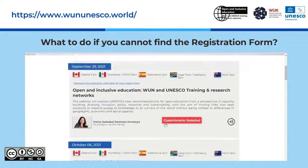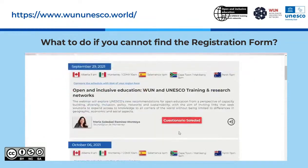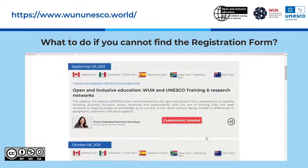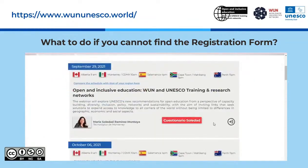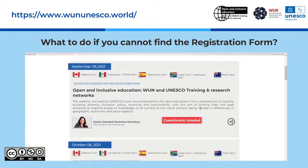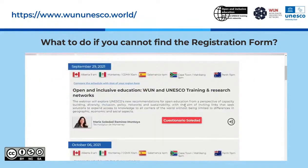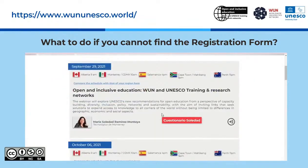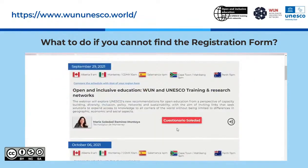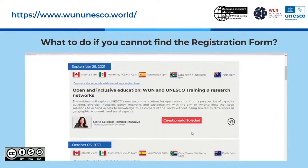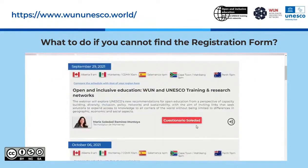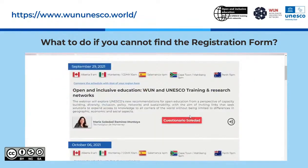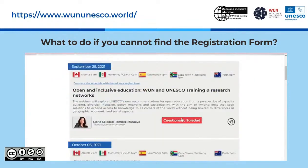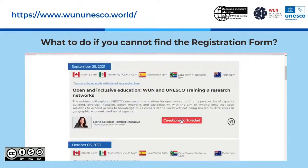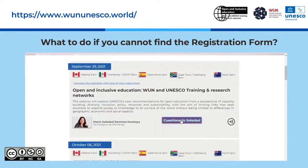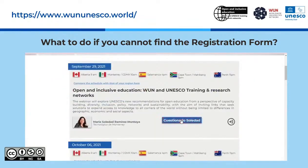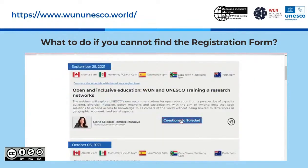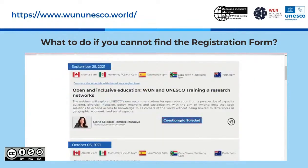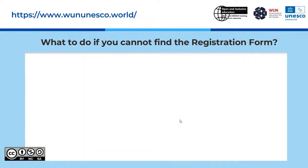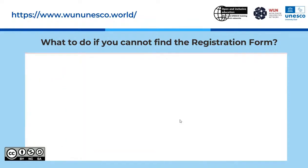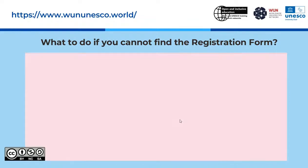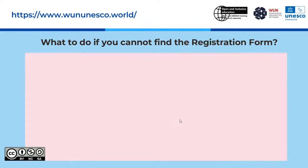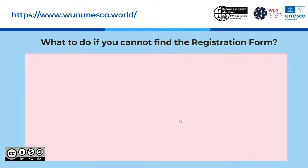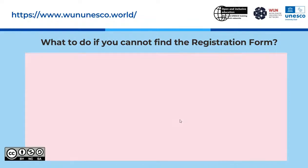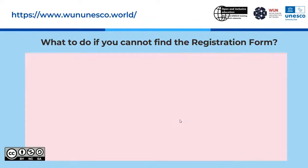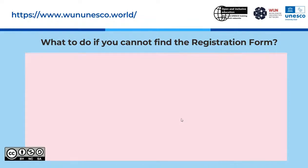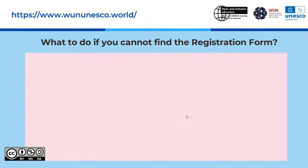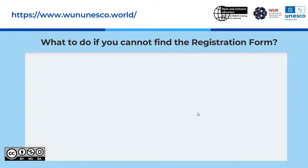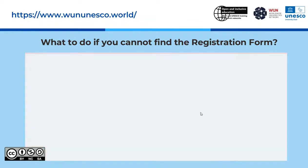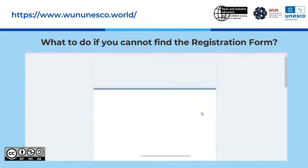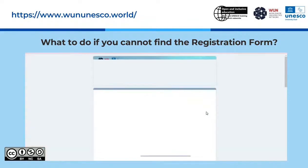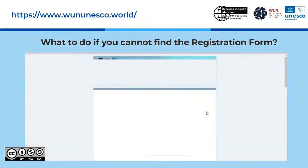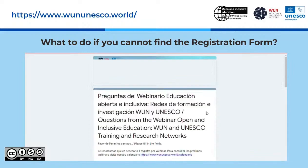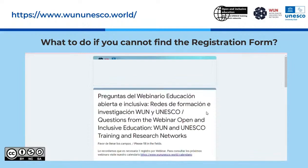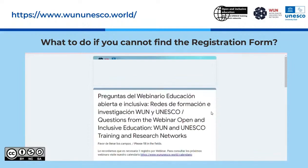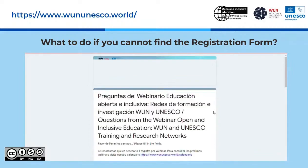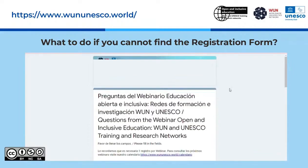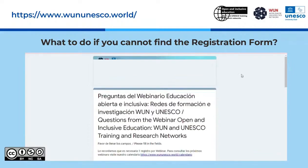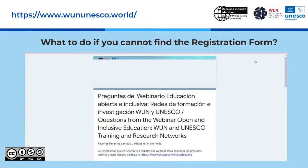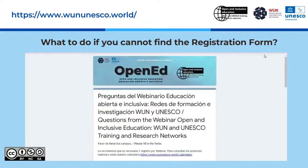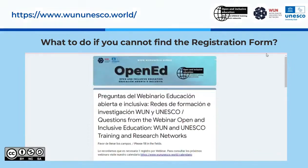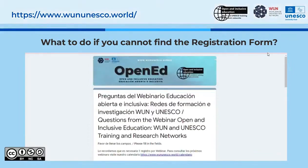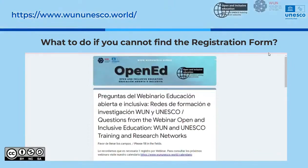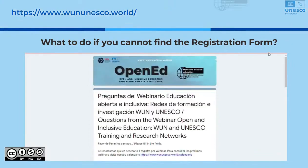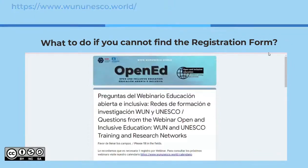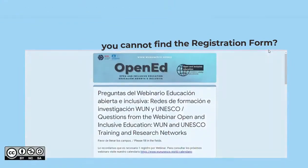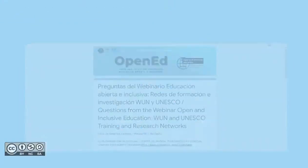where you will find a red button that will redirect you to the attendance record.